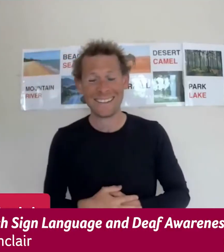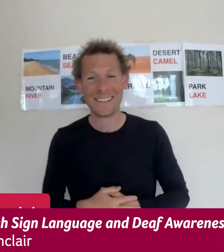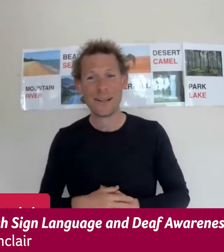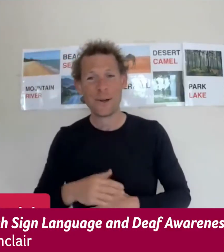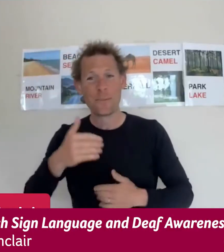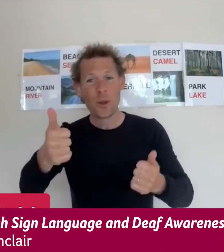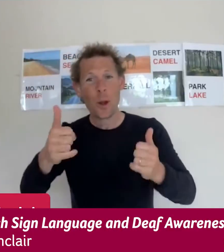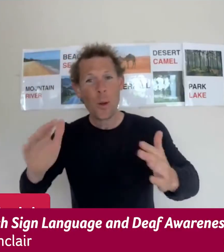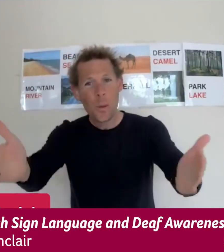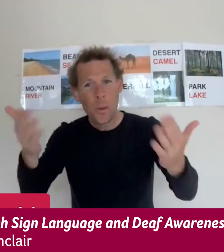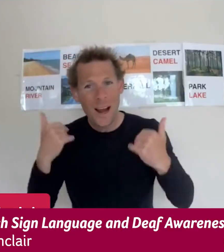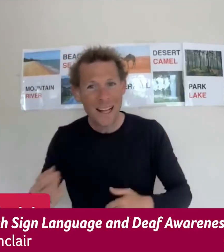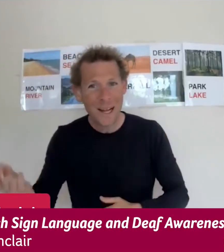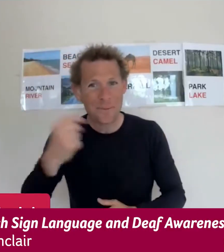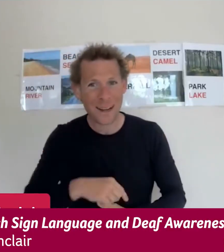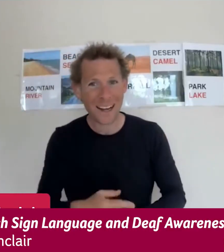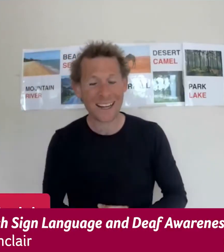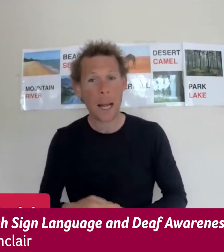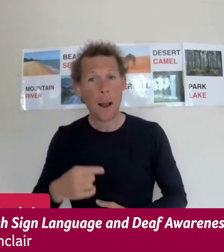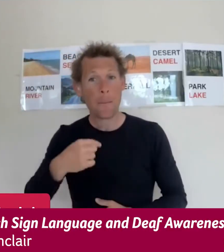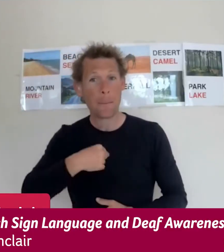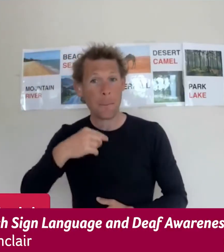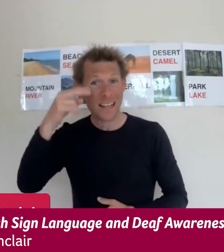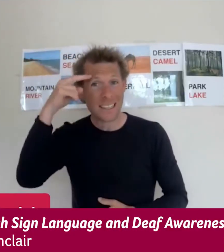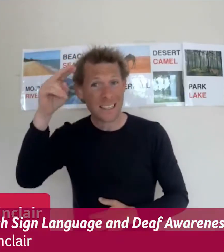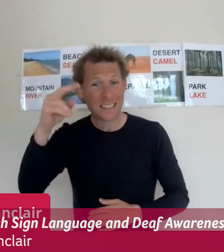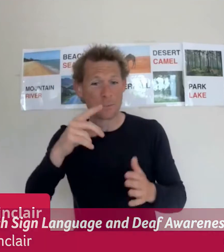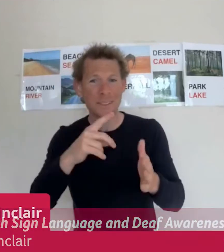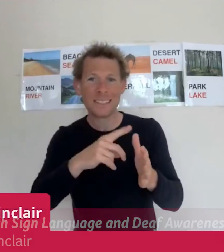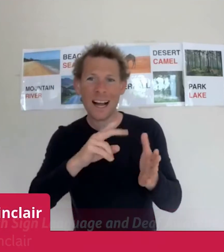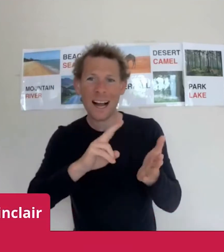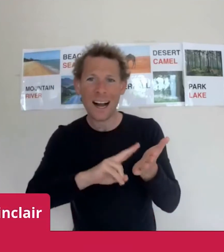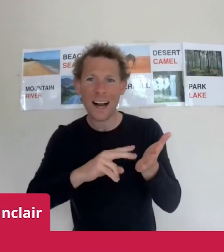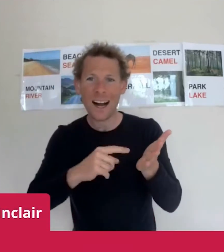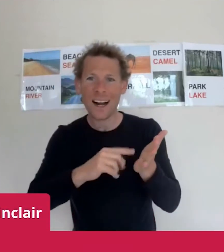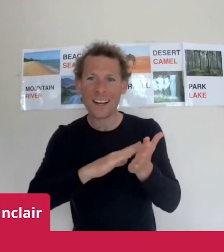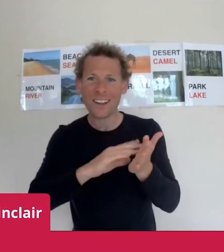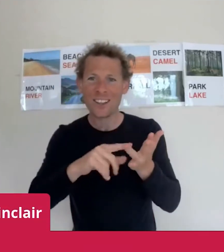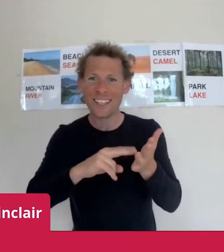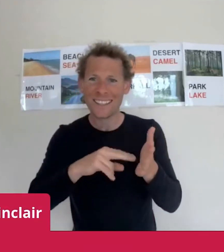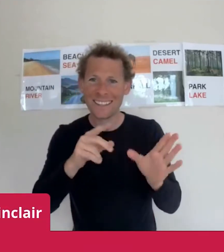Hi, everyone. Welcome back. My name is